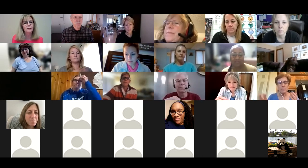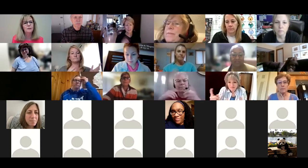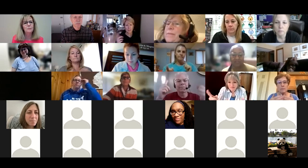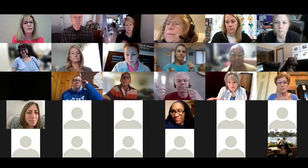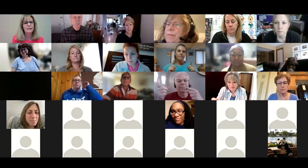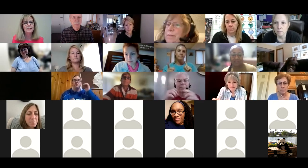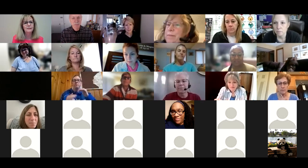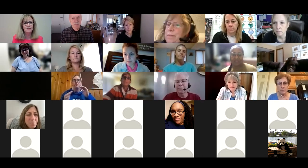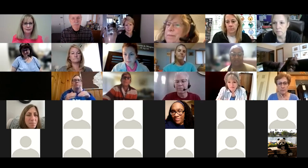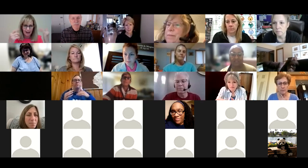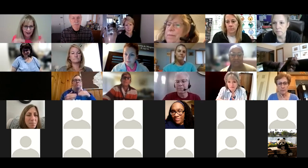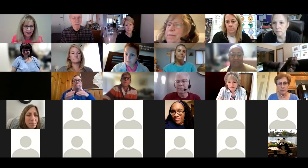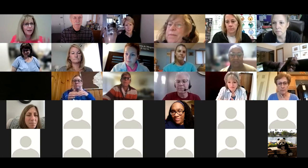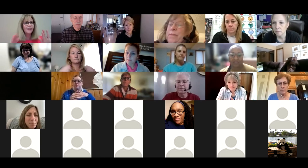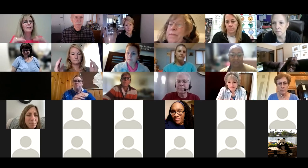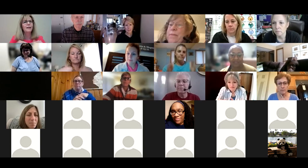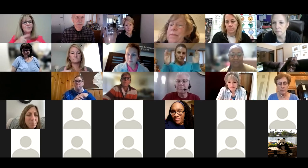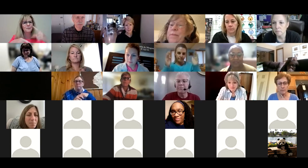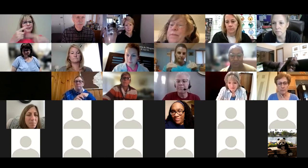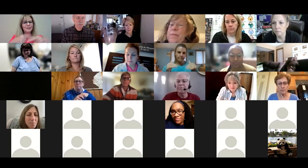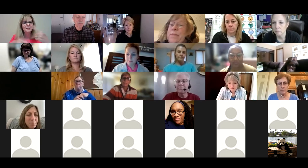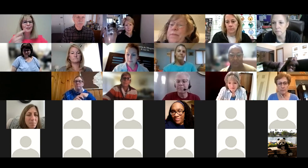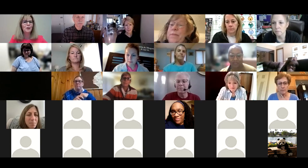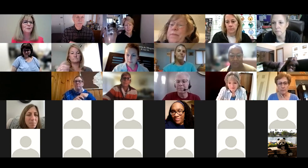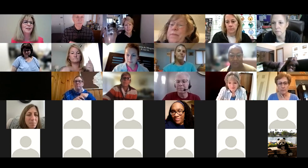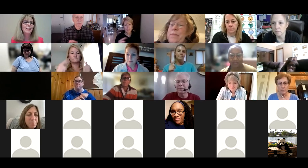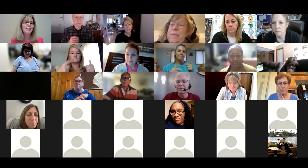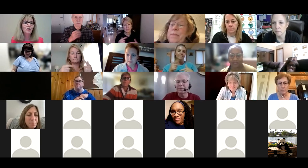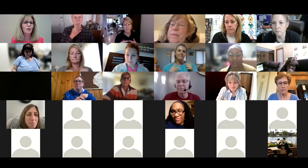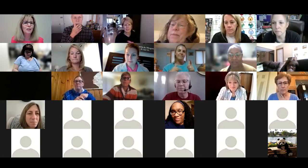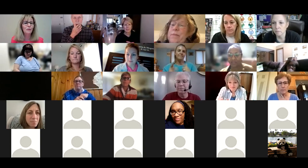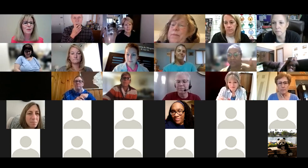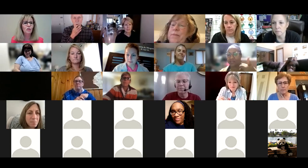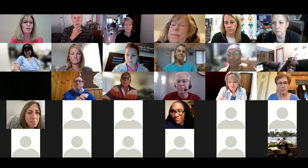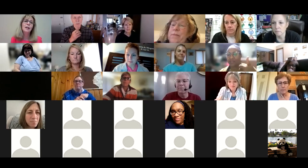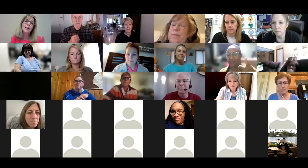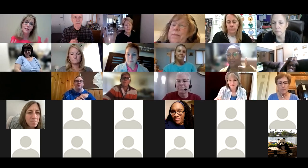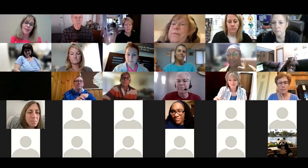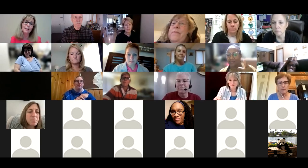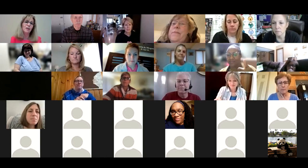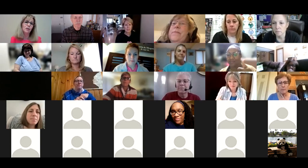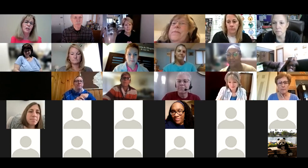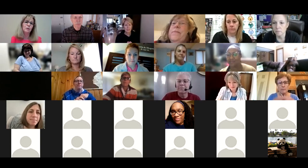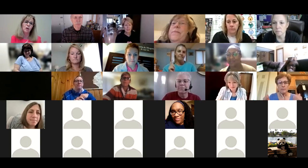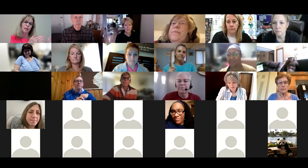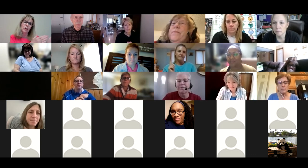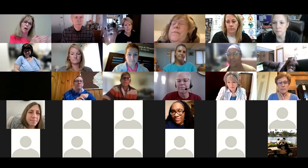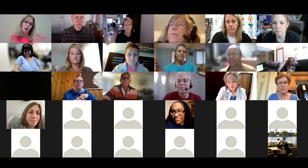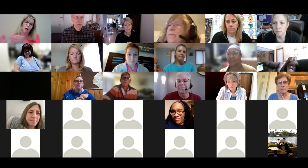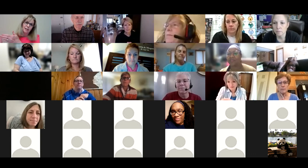in those complete sentences. Add that additional information. That's how you keep it going all